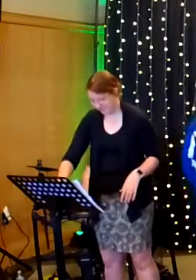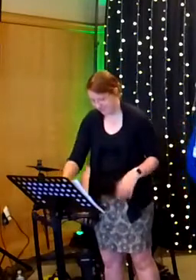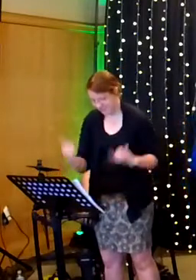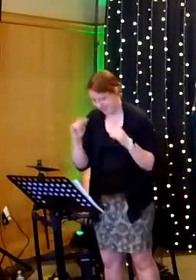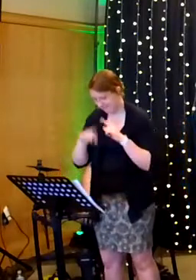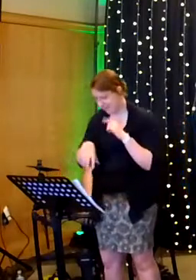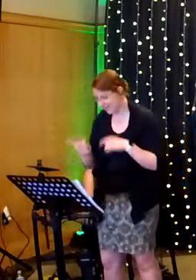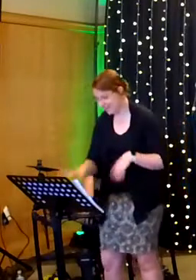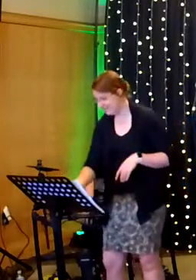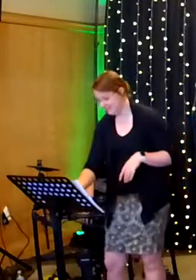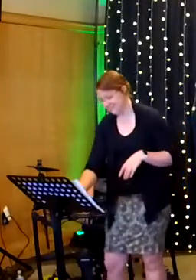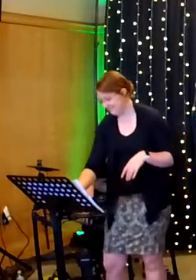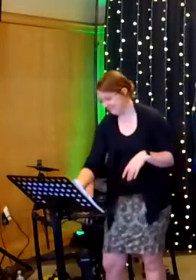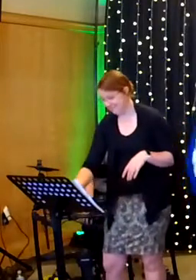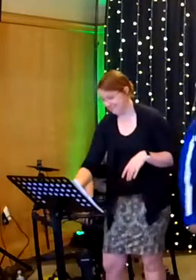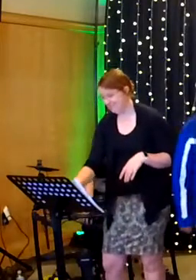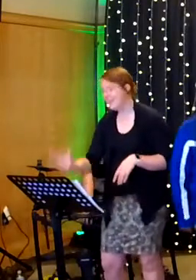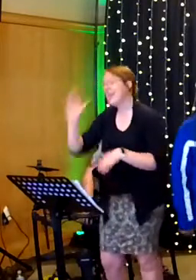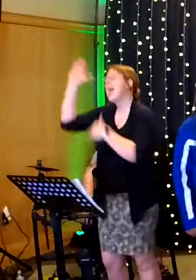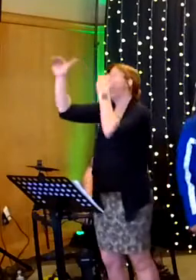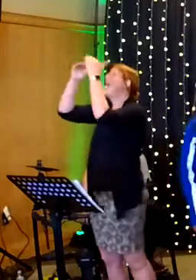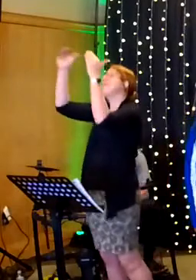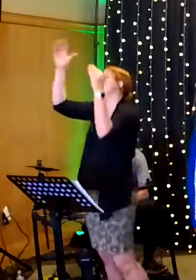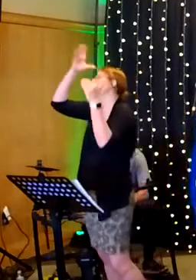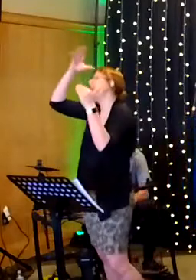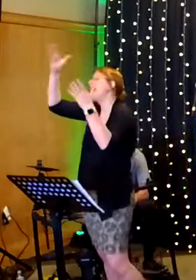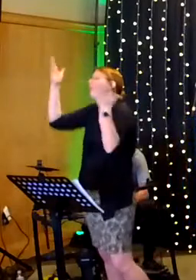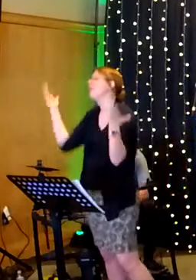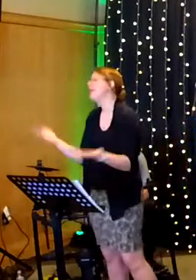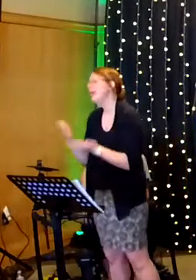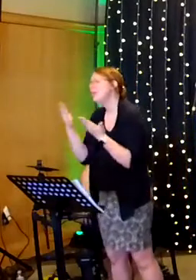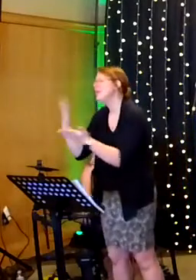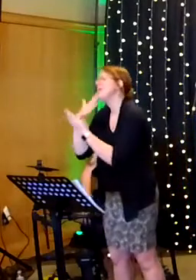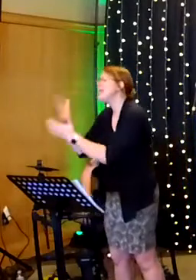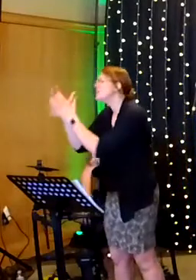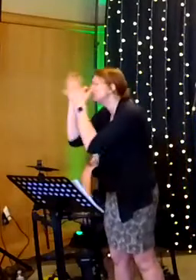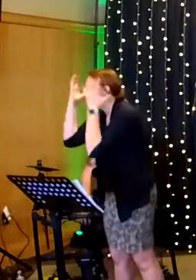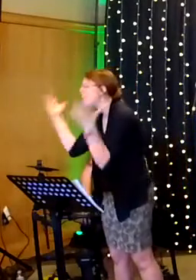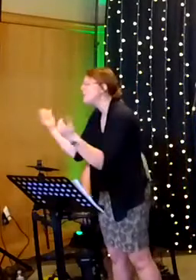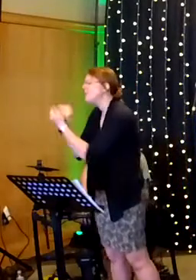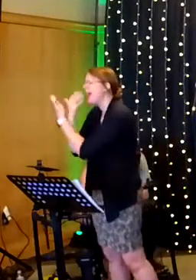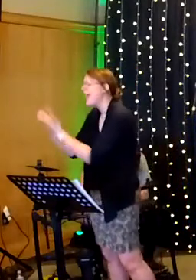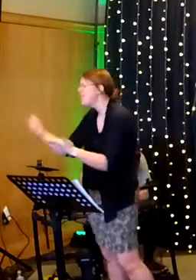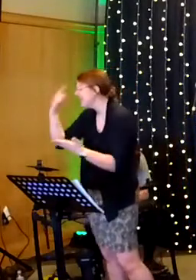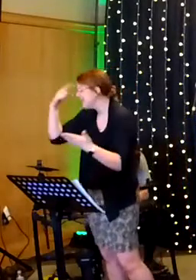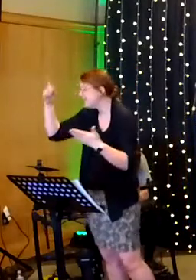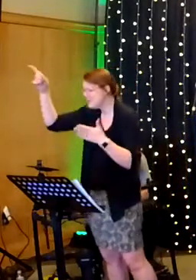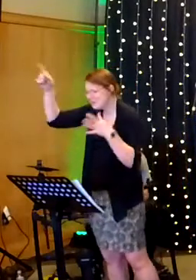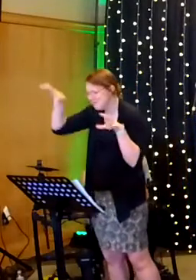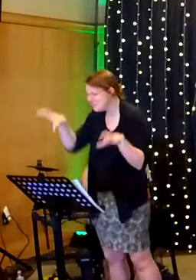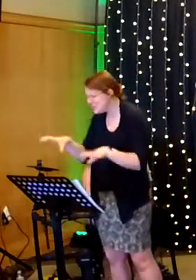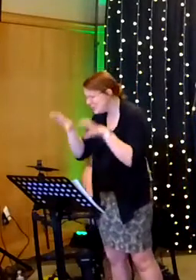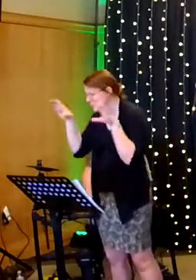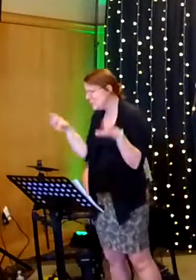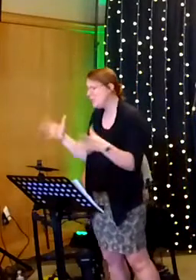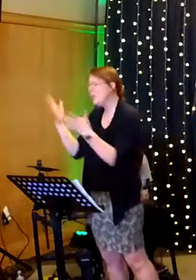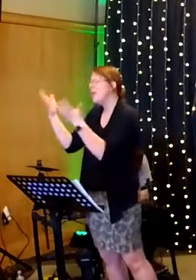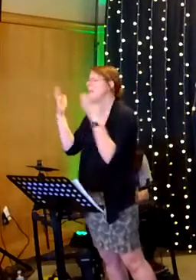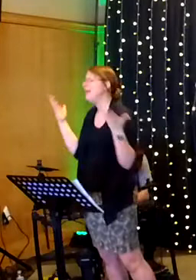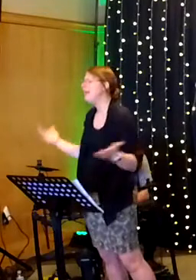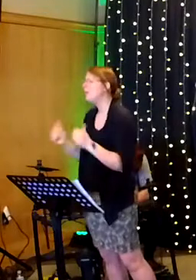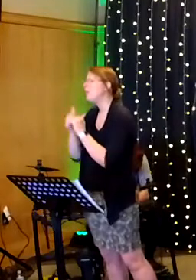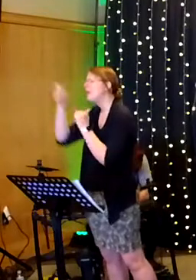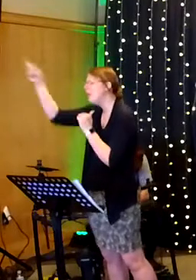God and get ready for worship. Heavenly Father, we thank you so much for all that you do in our lives. Lord, we just want to be here in your